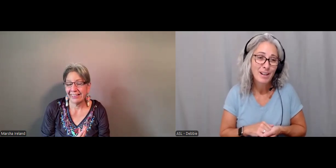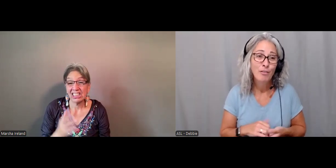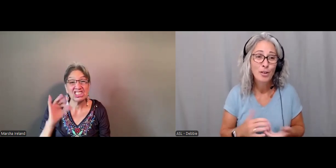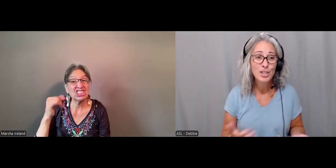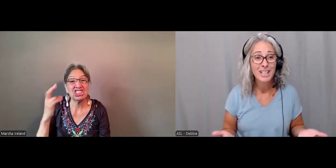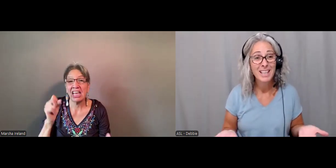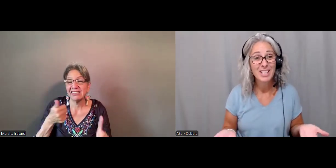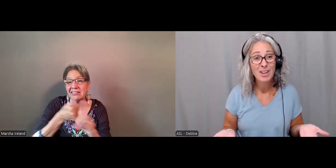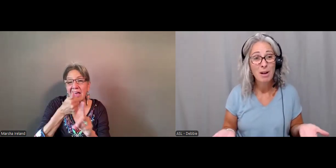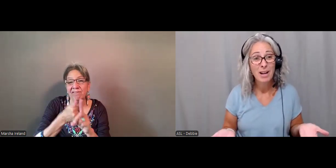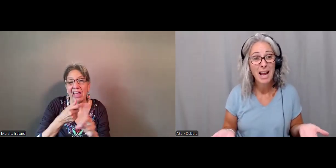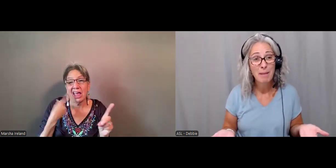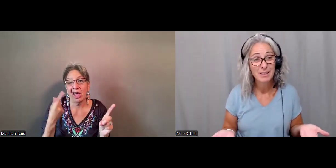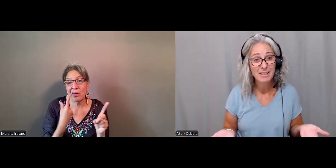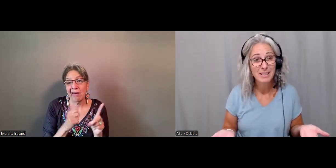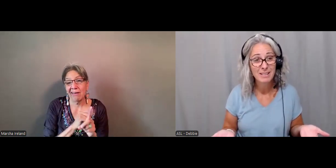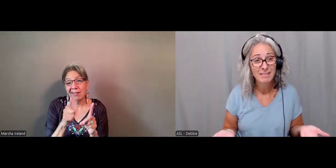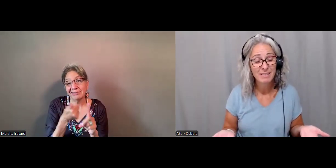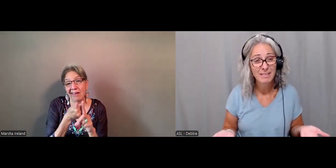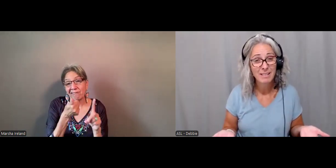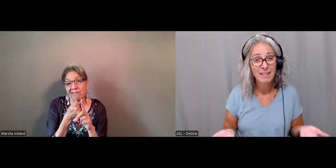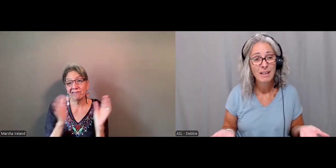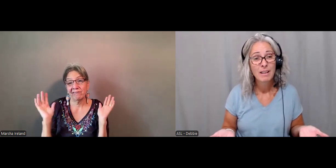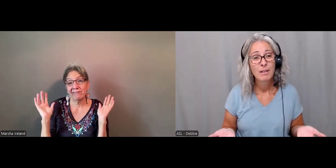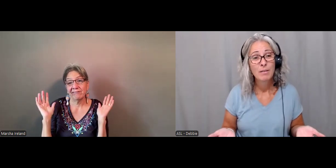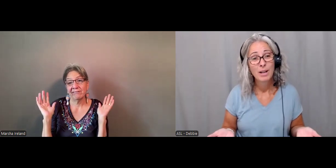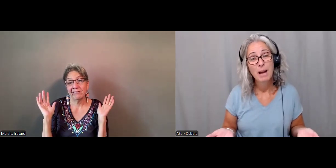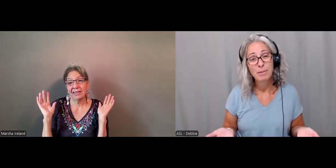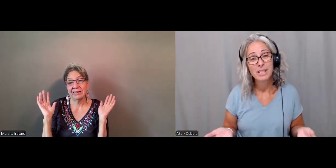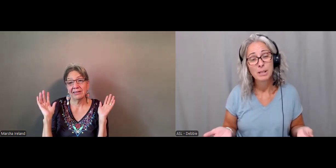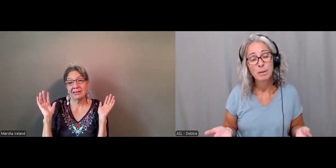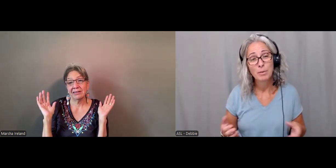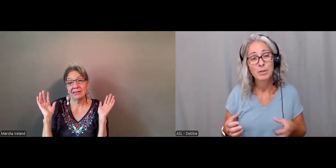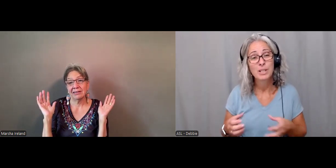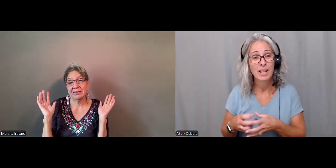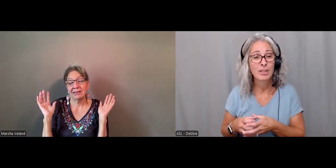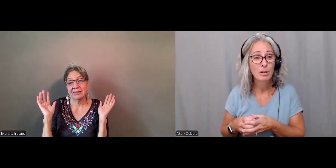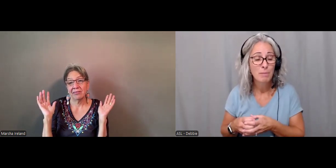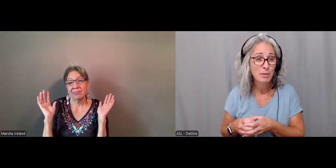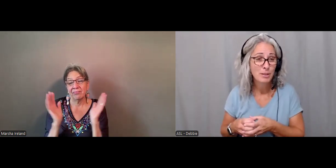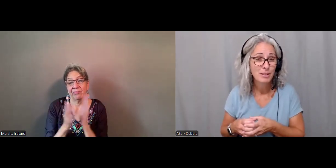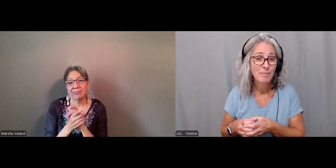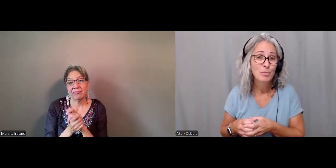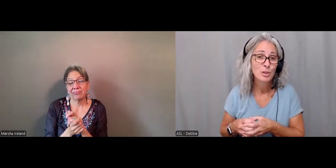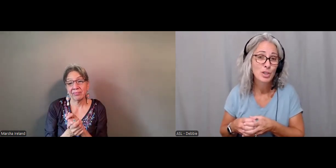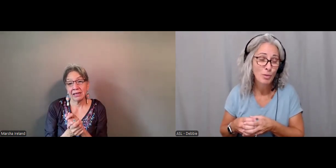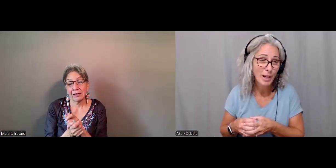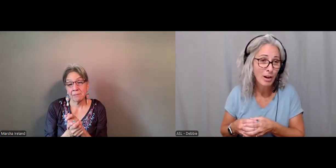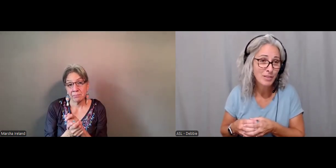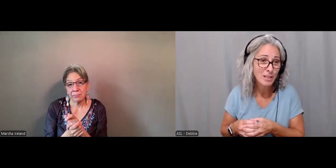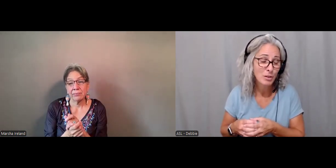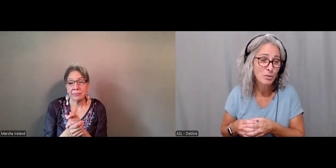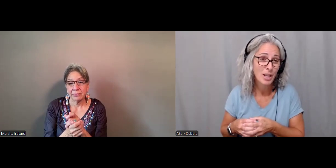But unfortunately, that's not what happens. What happens is people stay in their little bubble, which is